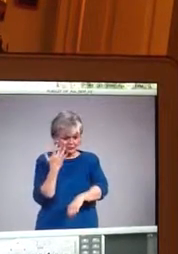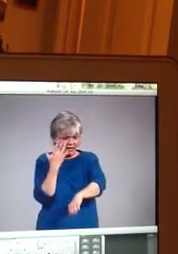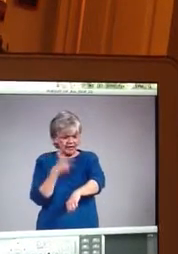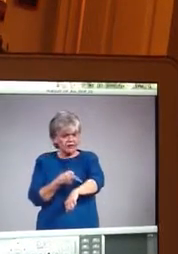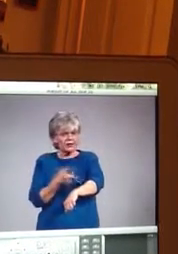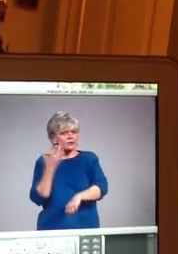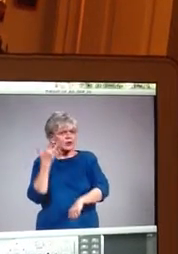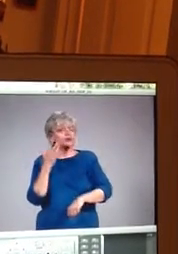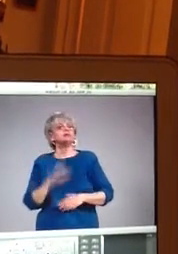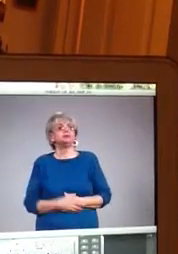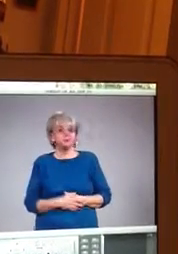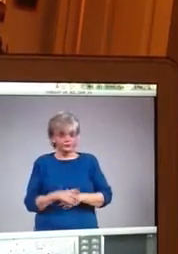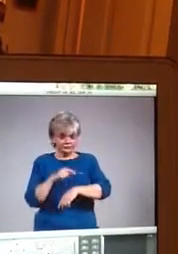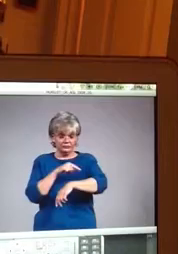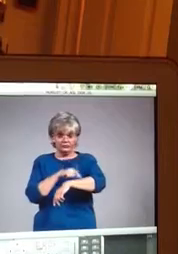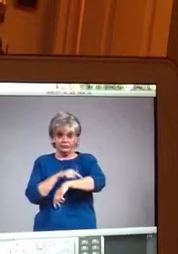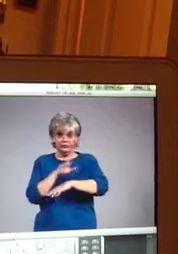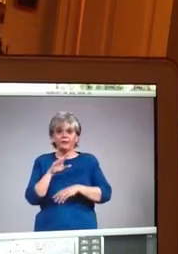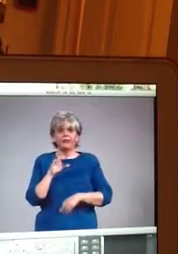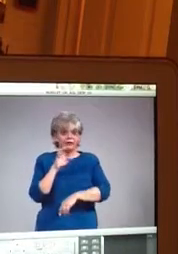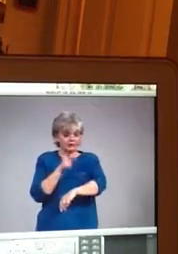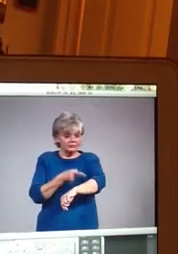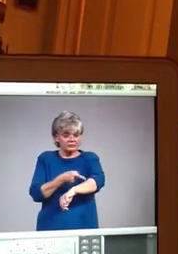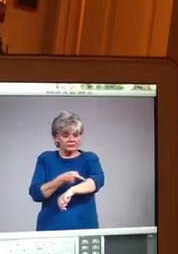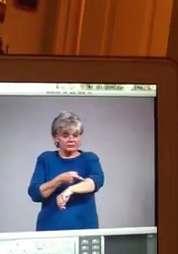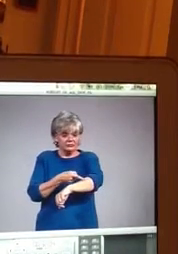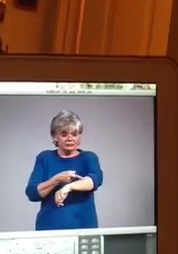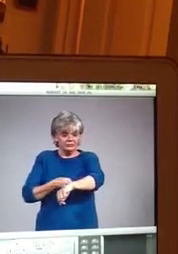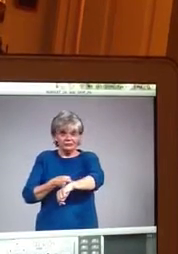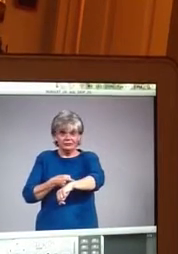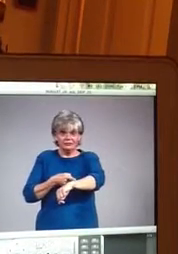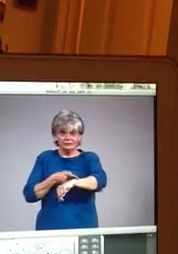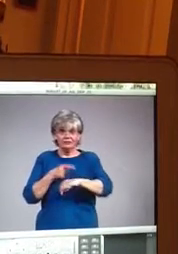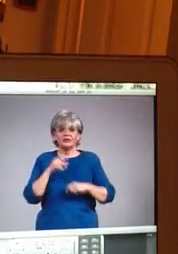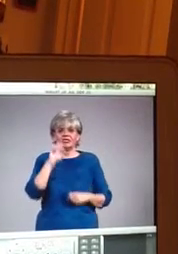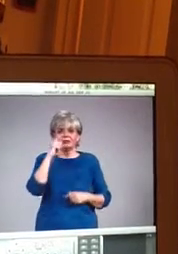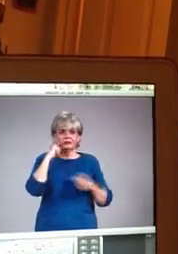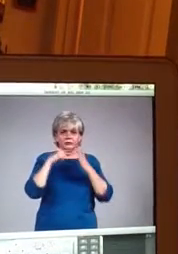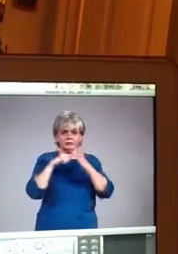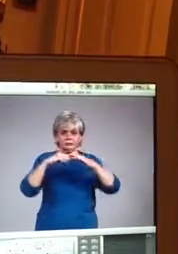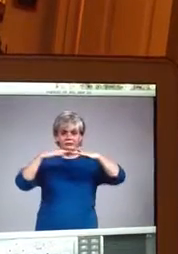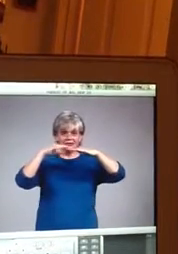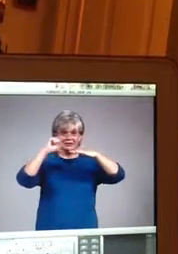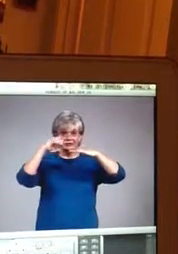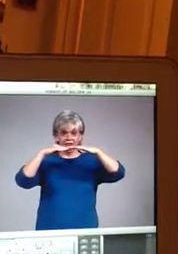And then it has red stuff after. It's called a scab.